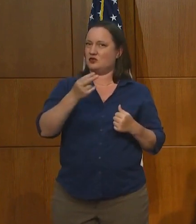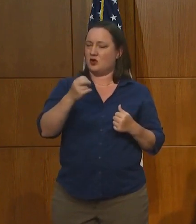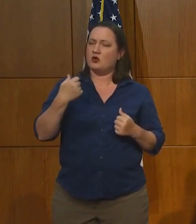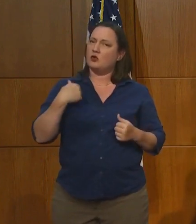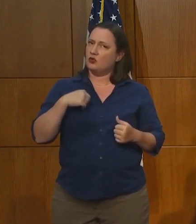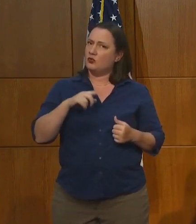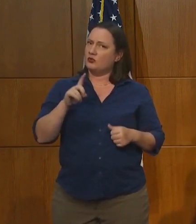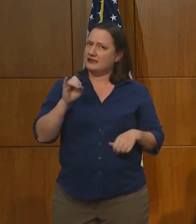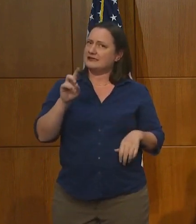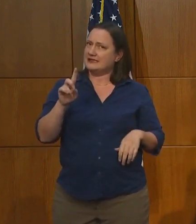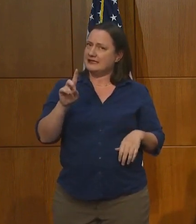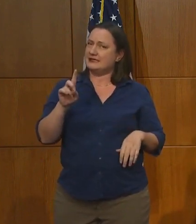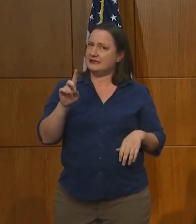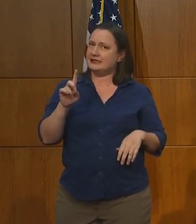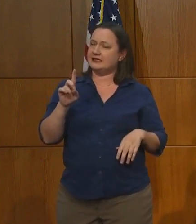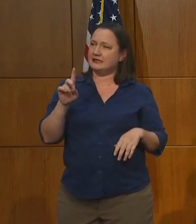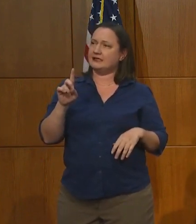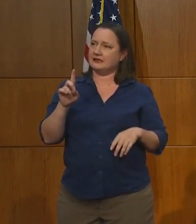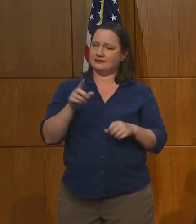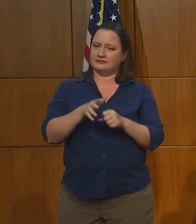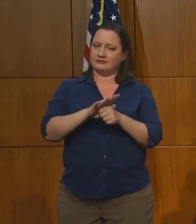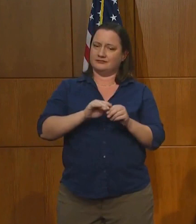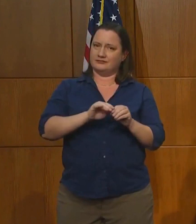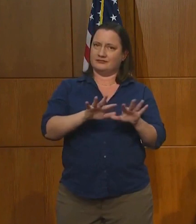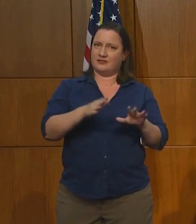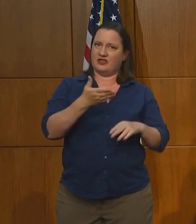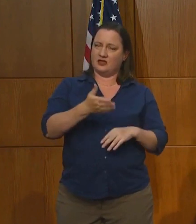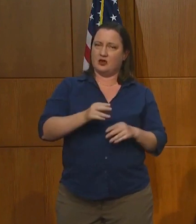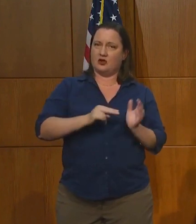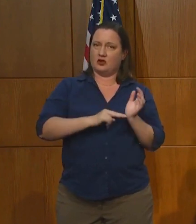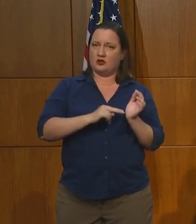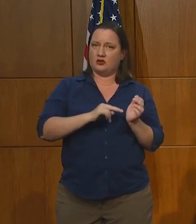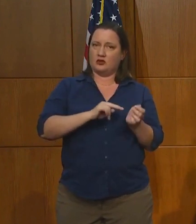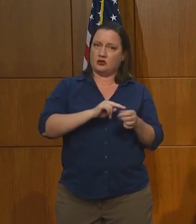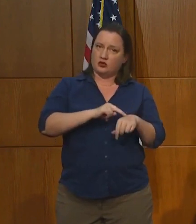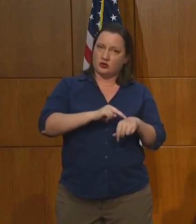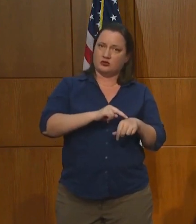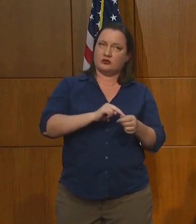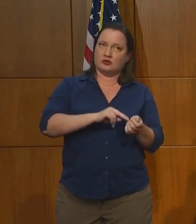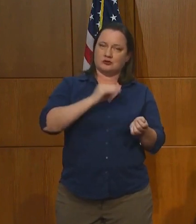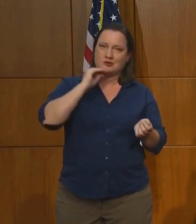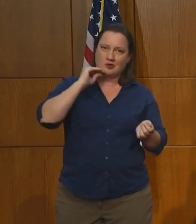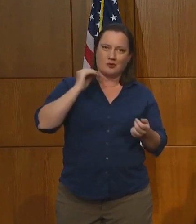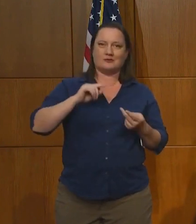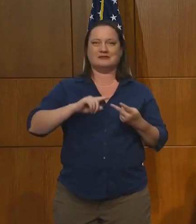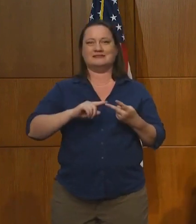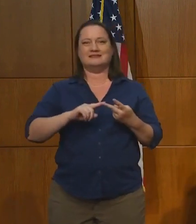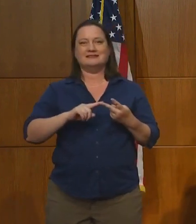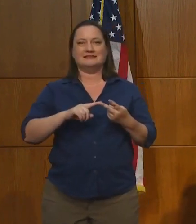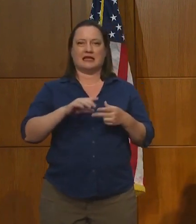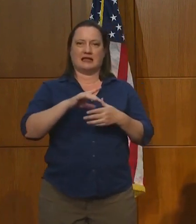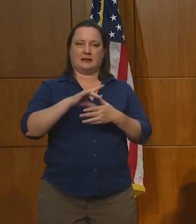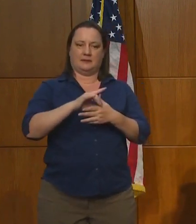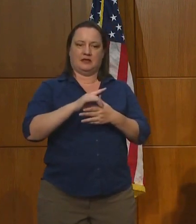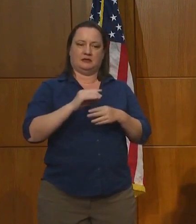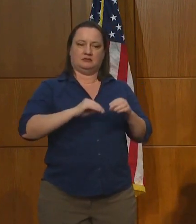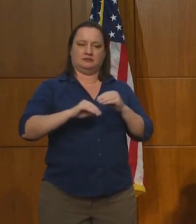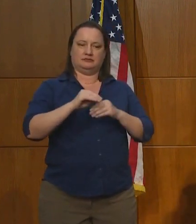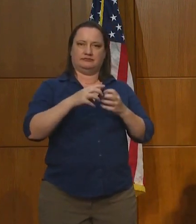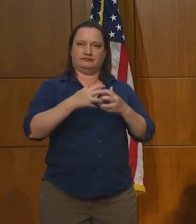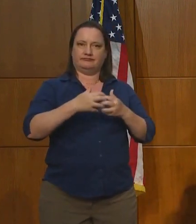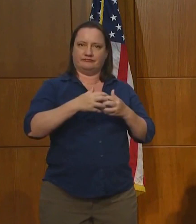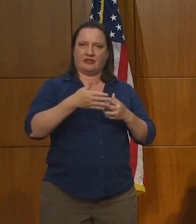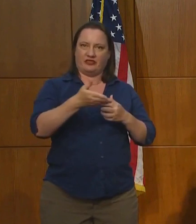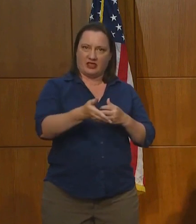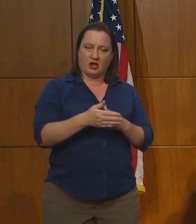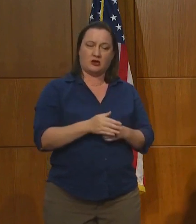outbreak, primarily in a couple of our nursing homes and our meat processing plants there. They did very well